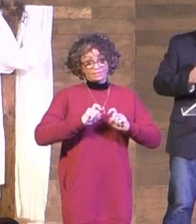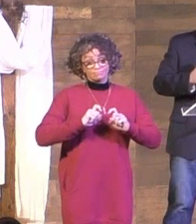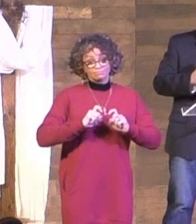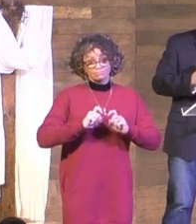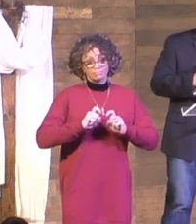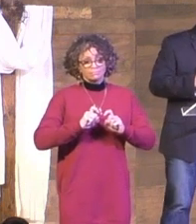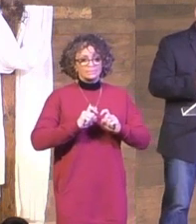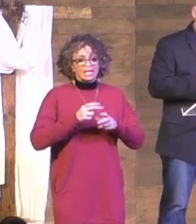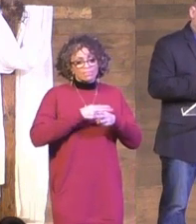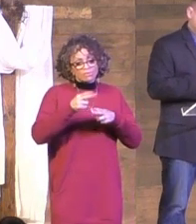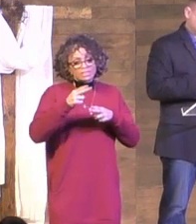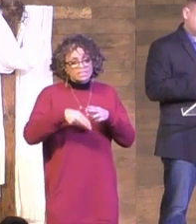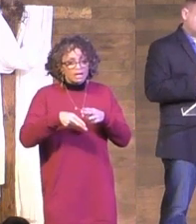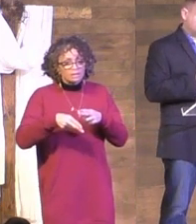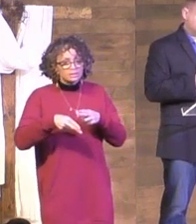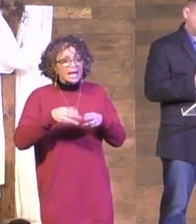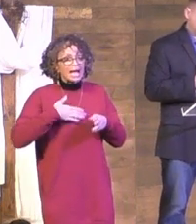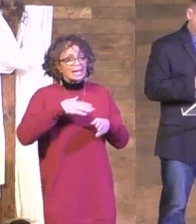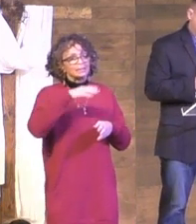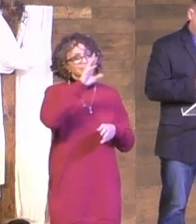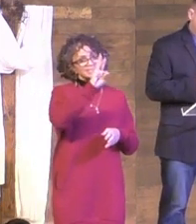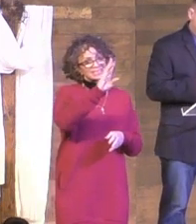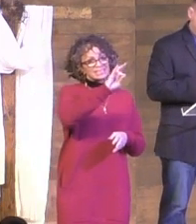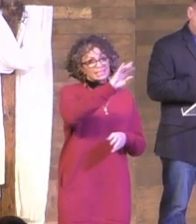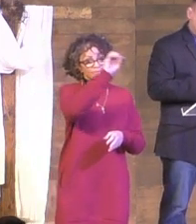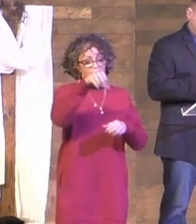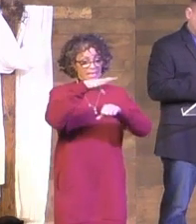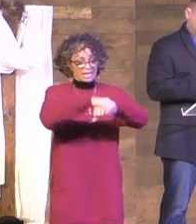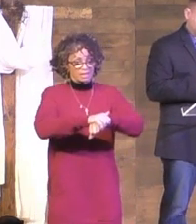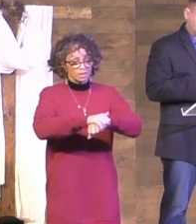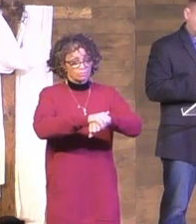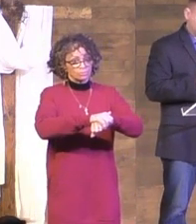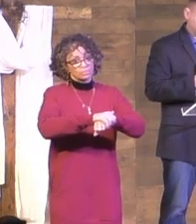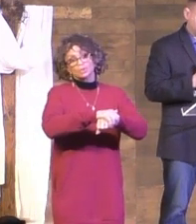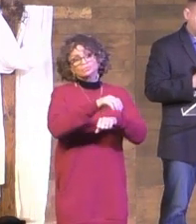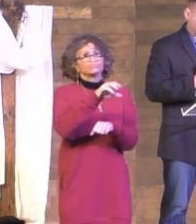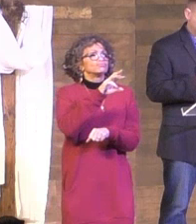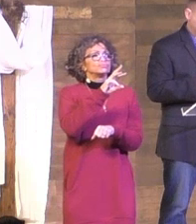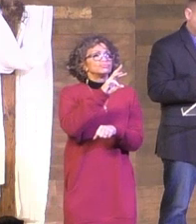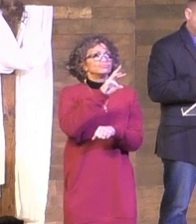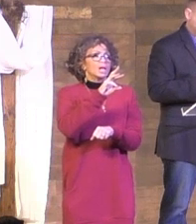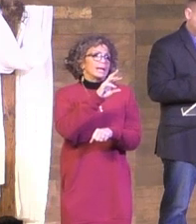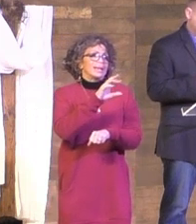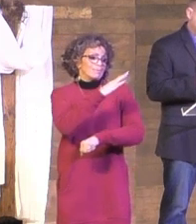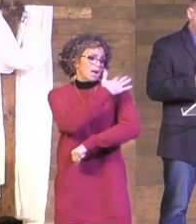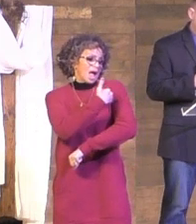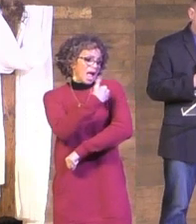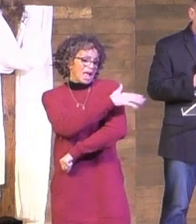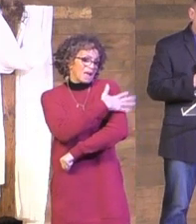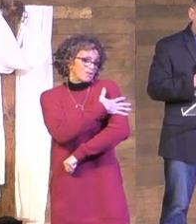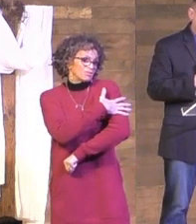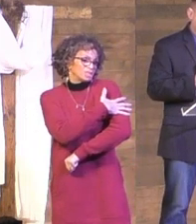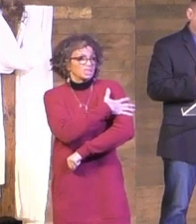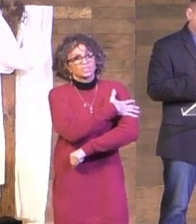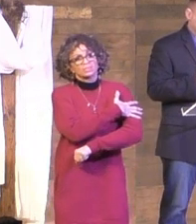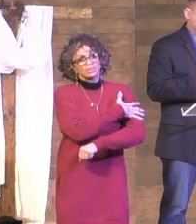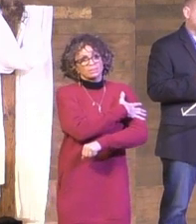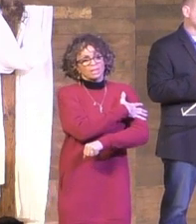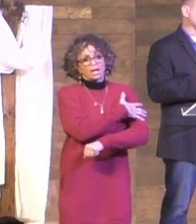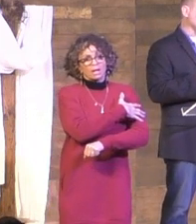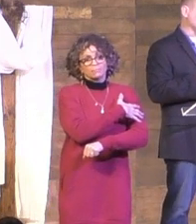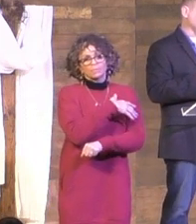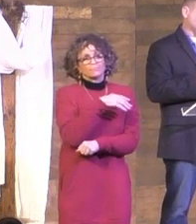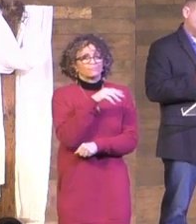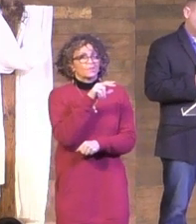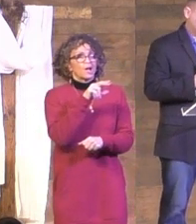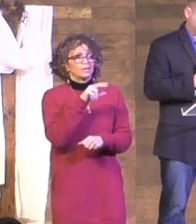turns out, I am 67% English, 29% Irish and Scottish, 3% Swedish, and 1%